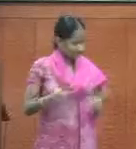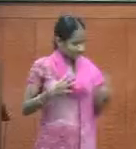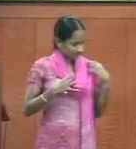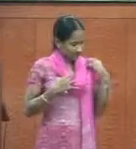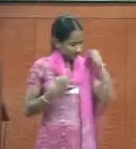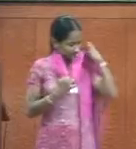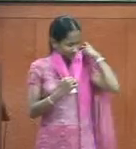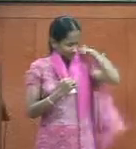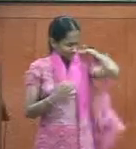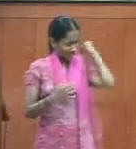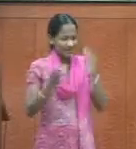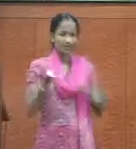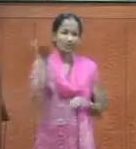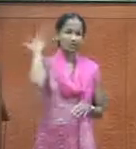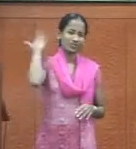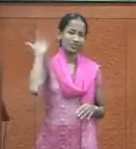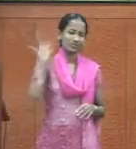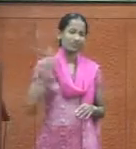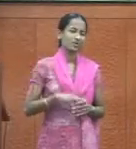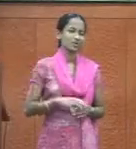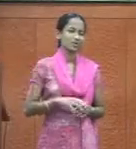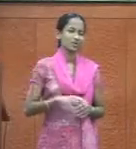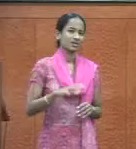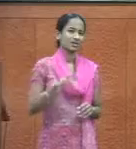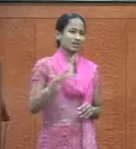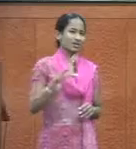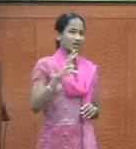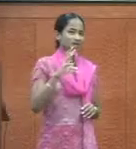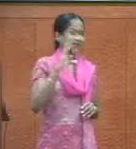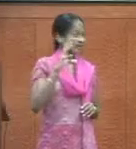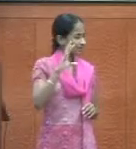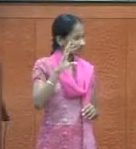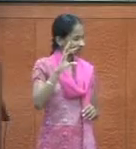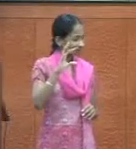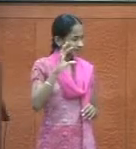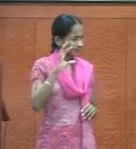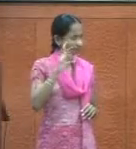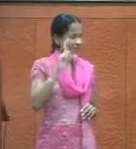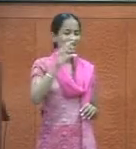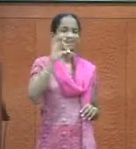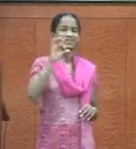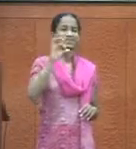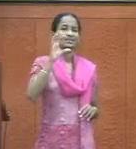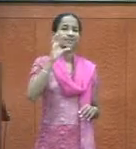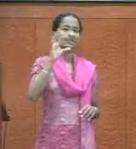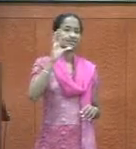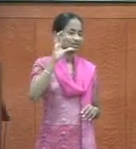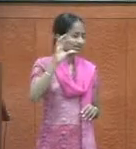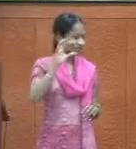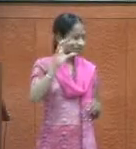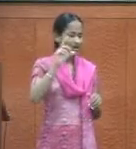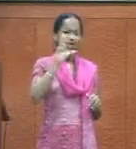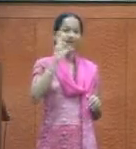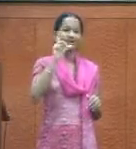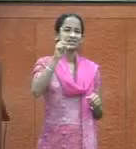So whereas some time ago, I think that was in 99 or 2000, Supreme Court gave directive, because meetings were not